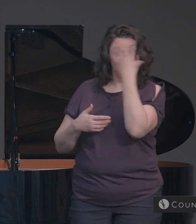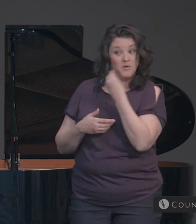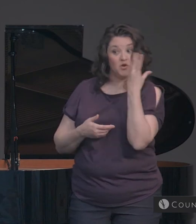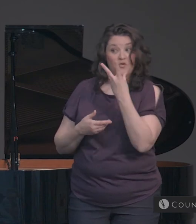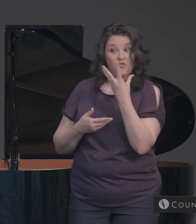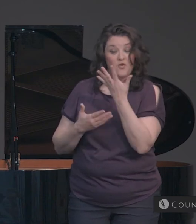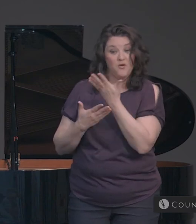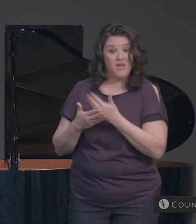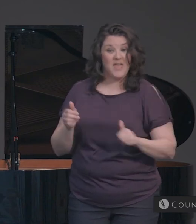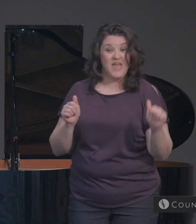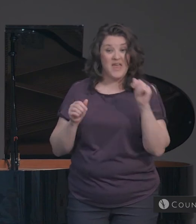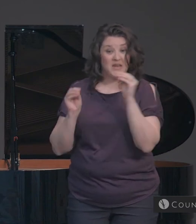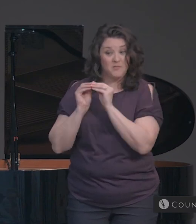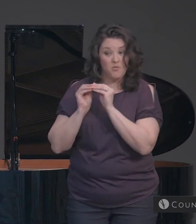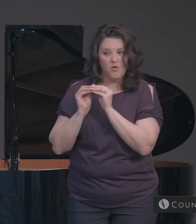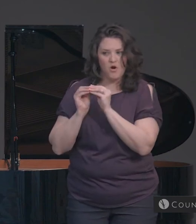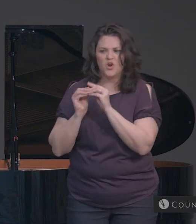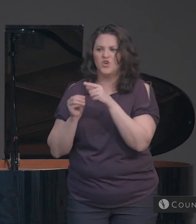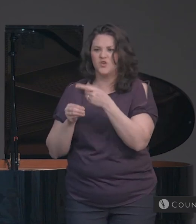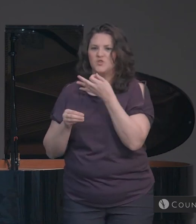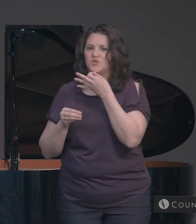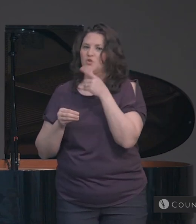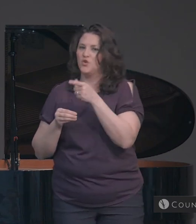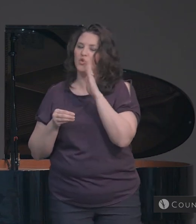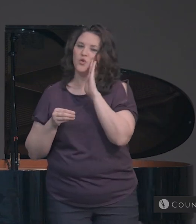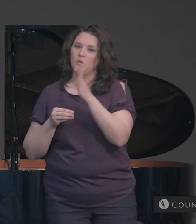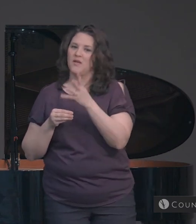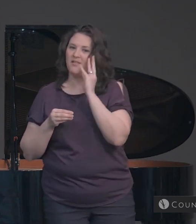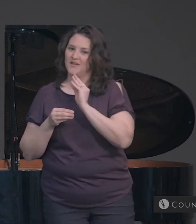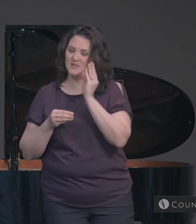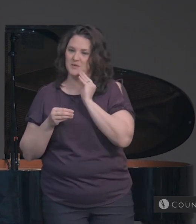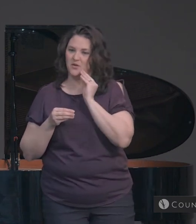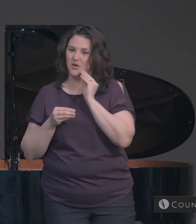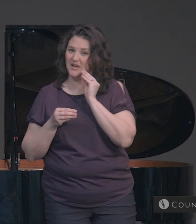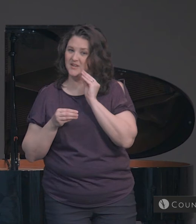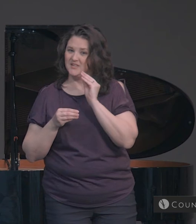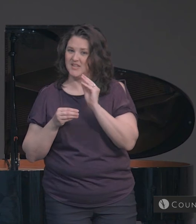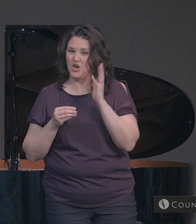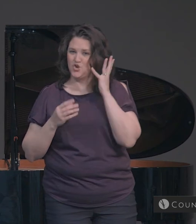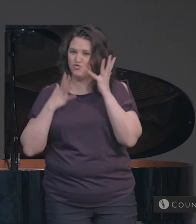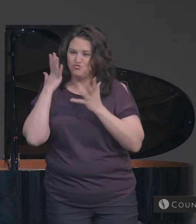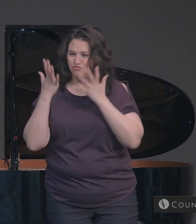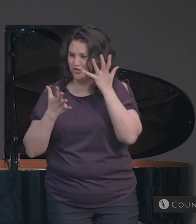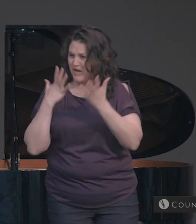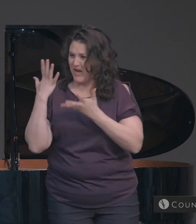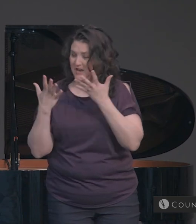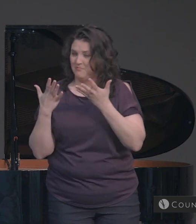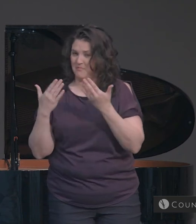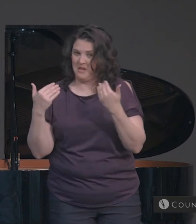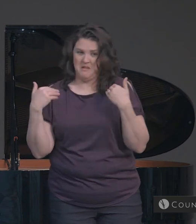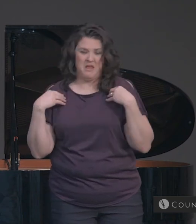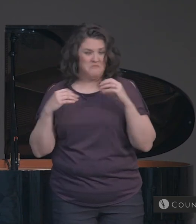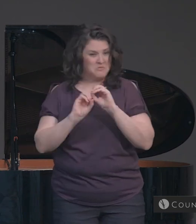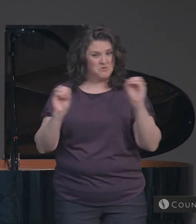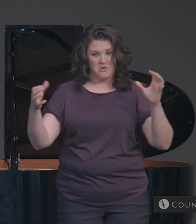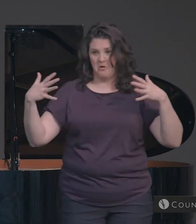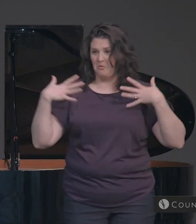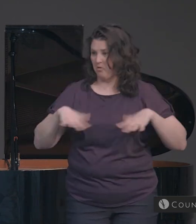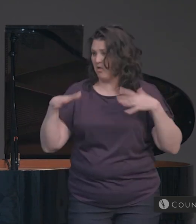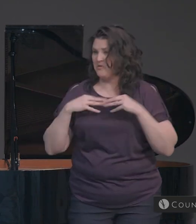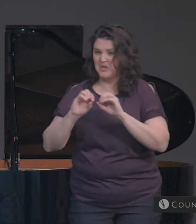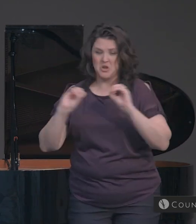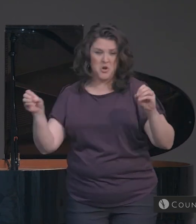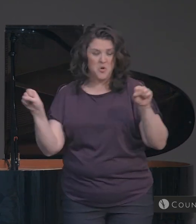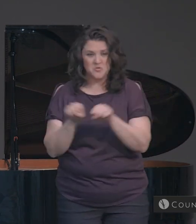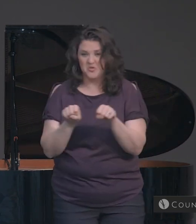be disgraced and shameful. You would walk away in nakedness and shame. This